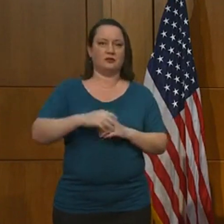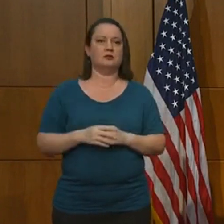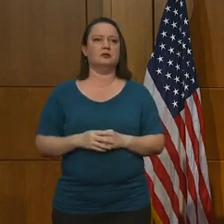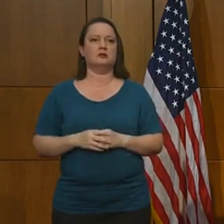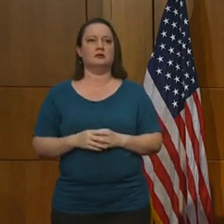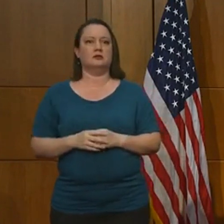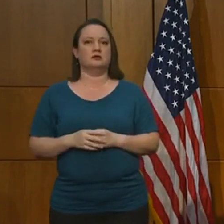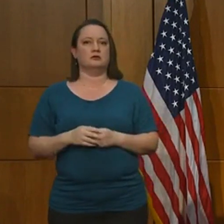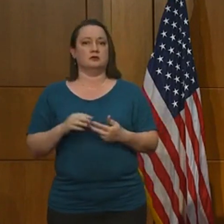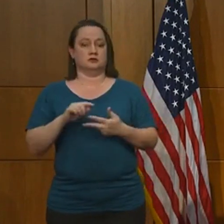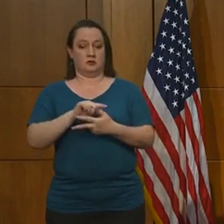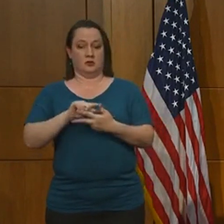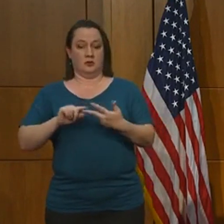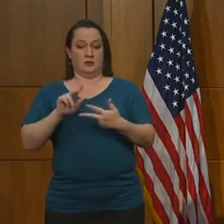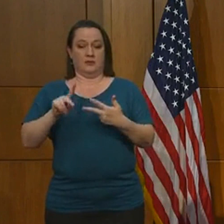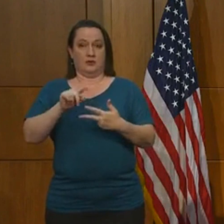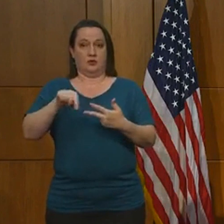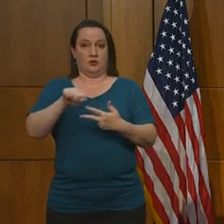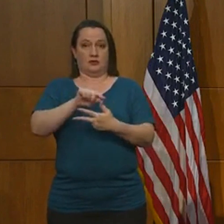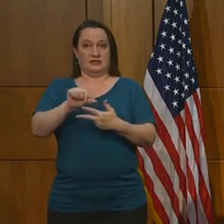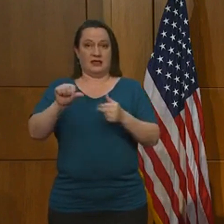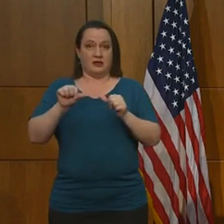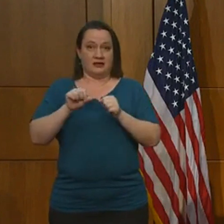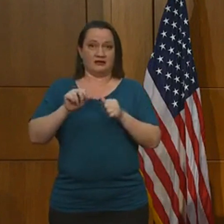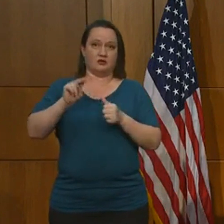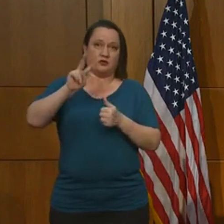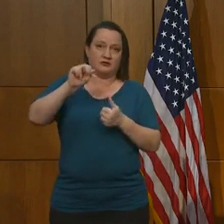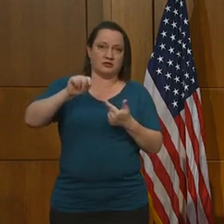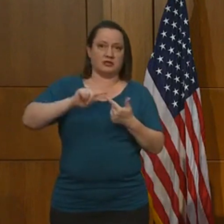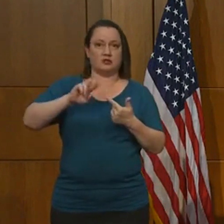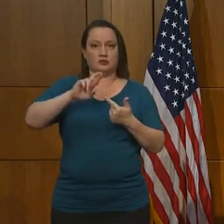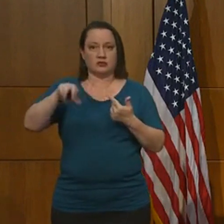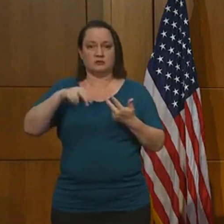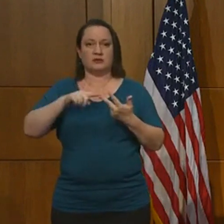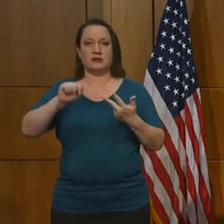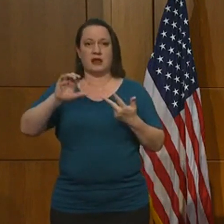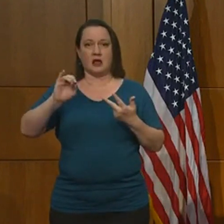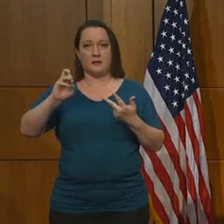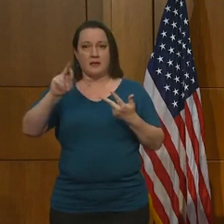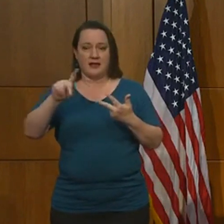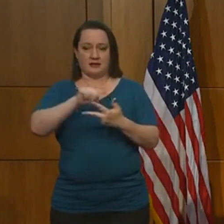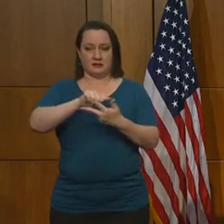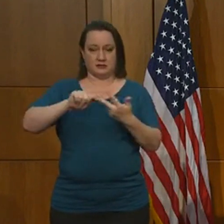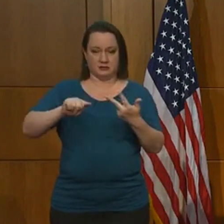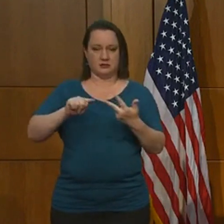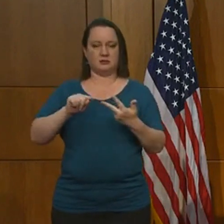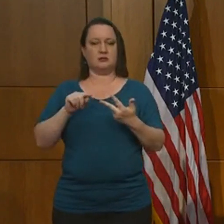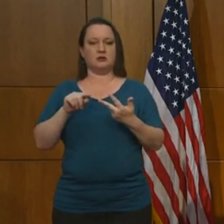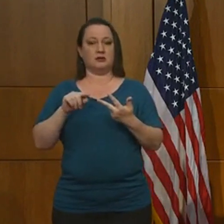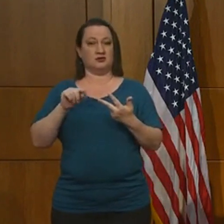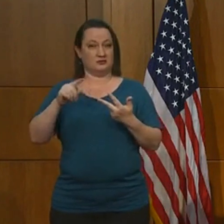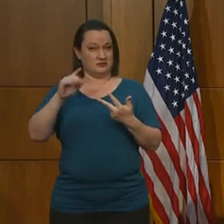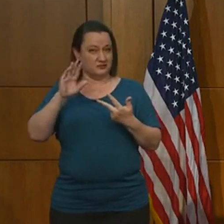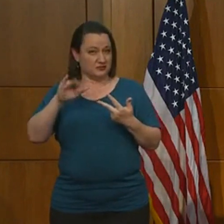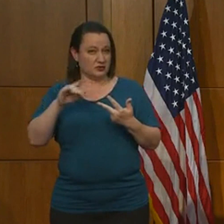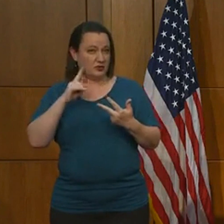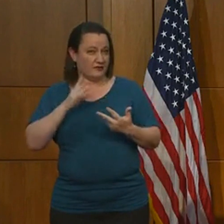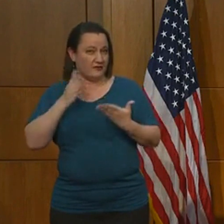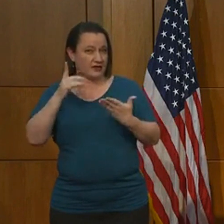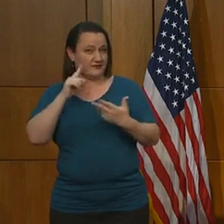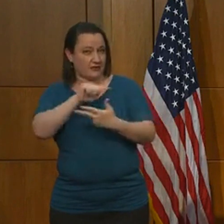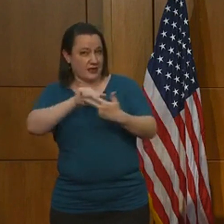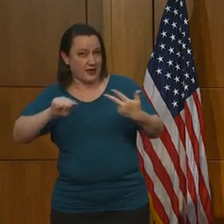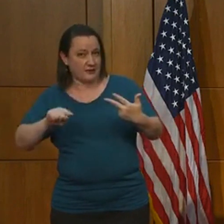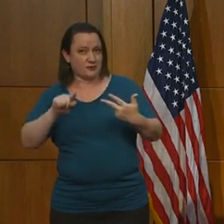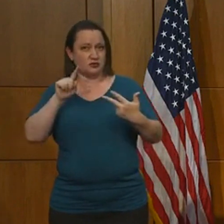areas like Richmond that are closed, and if they shouldn't be traveling outside of their city or region if they're